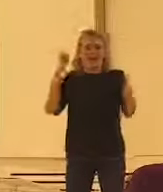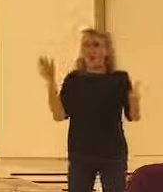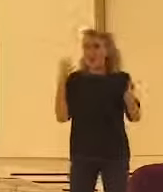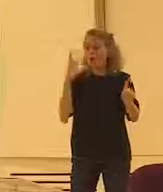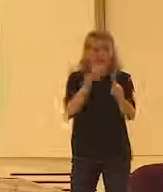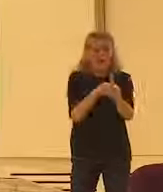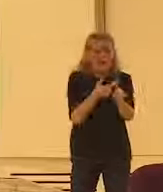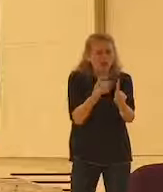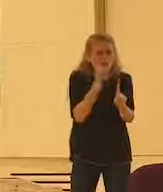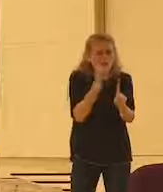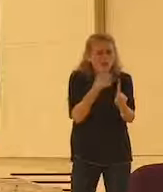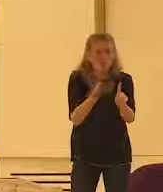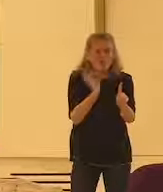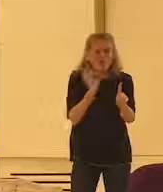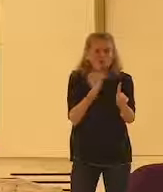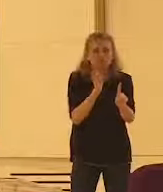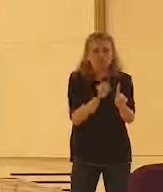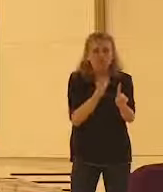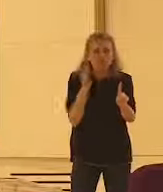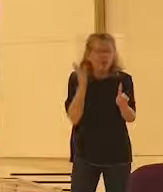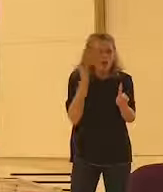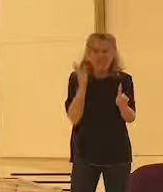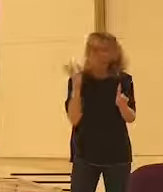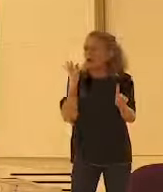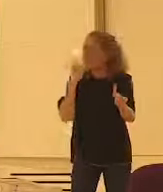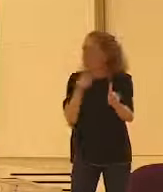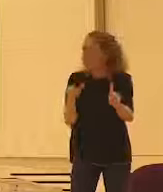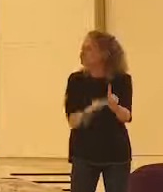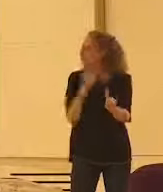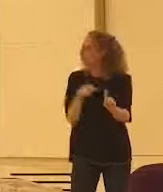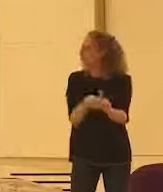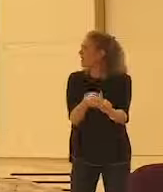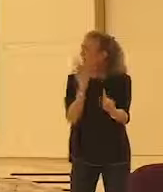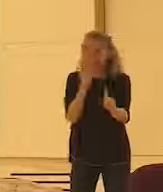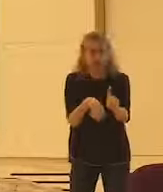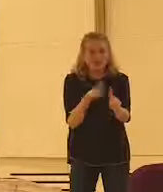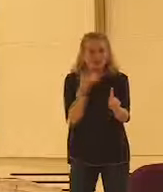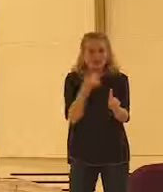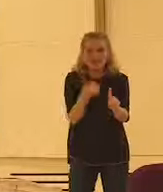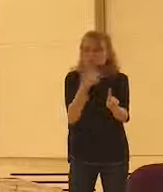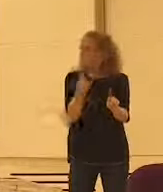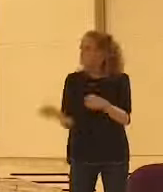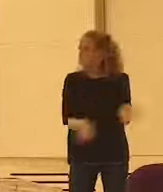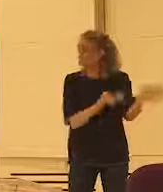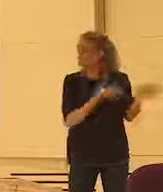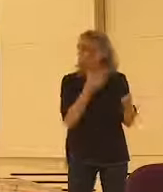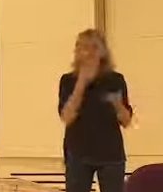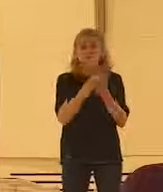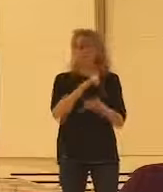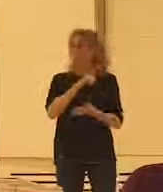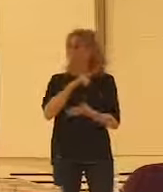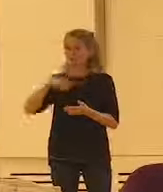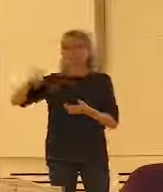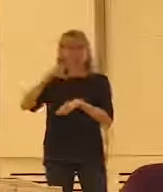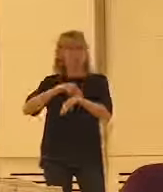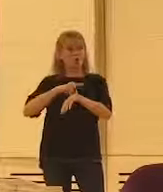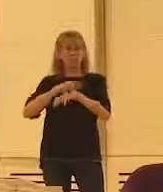get misdiagnosed. Or people go, oh, there's nothing wrong with them, oh, they just can't hear properly, oh, they're all right.